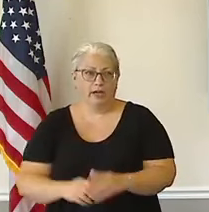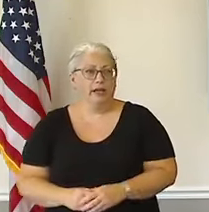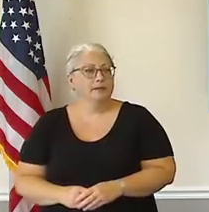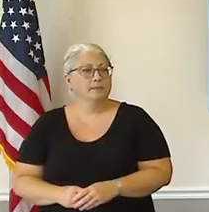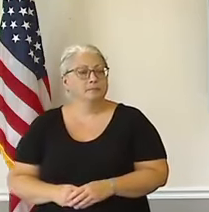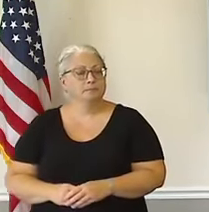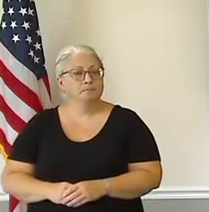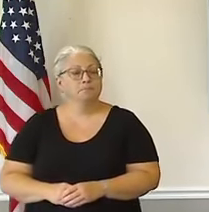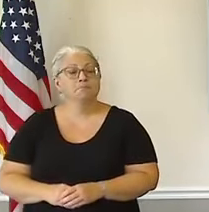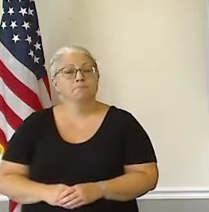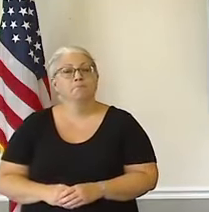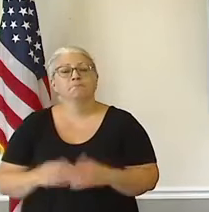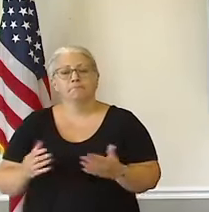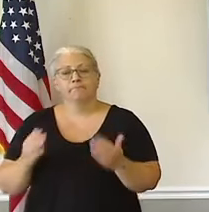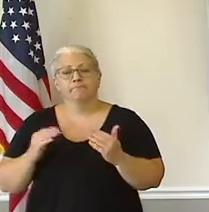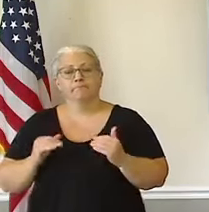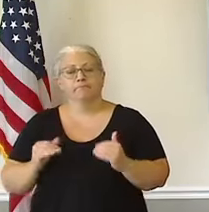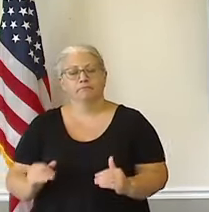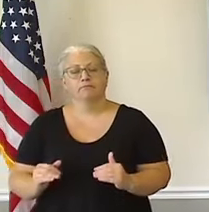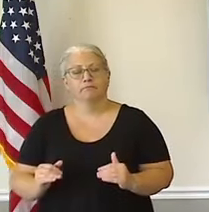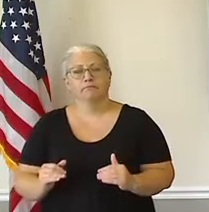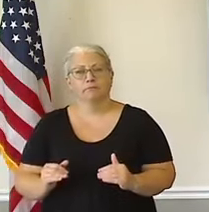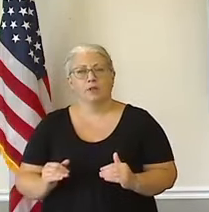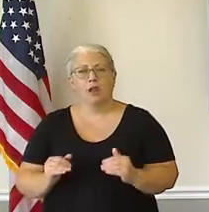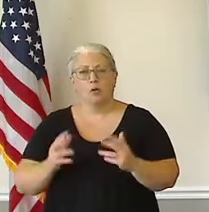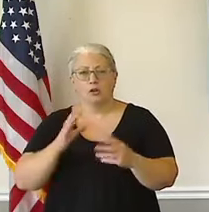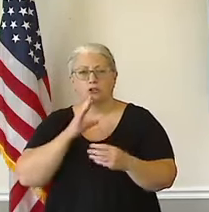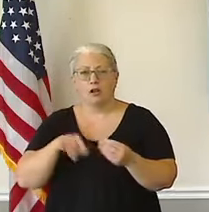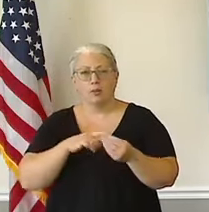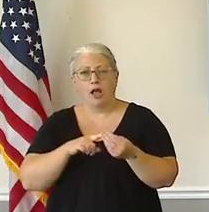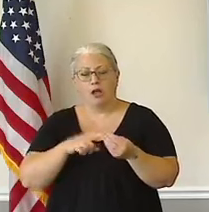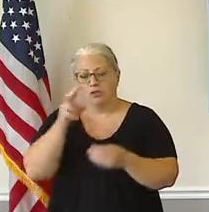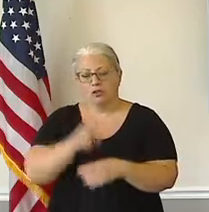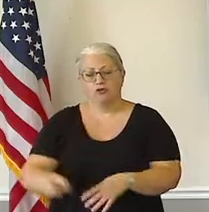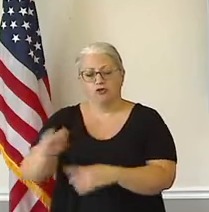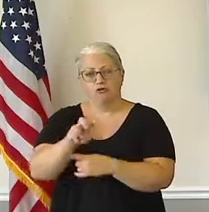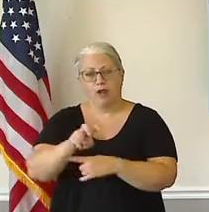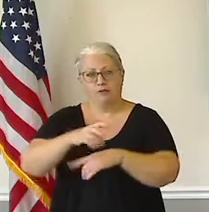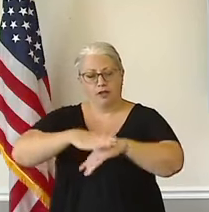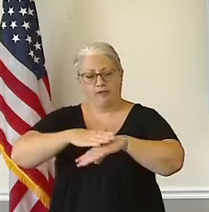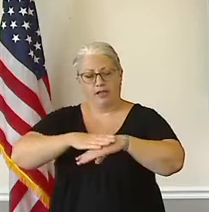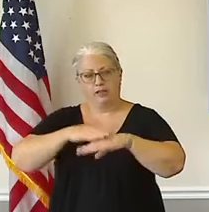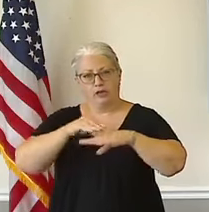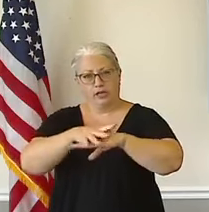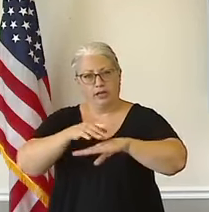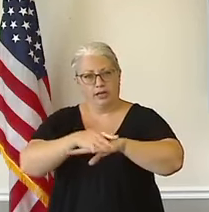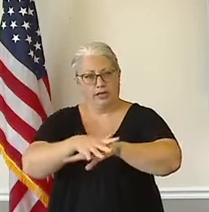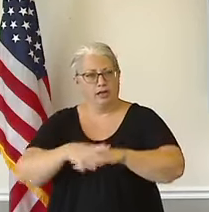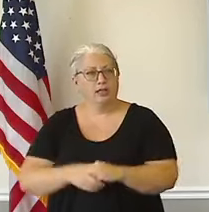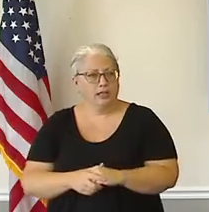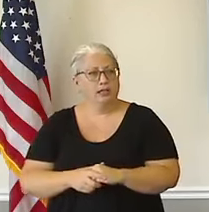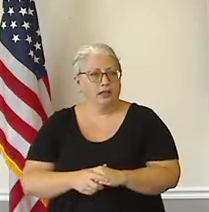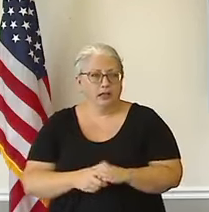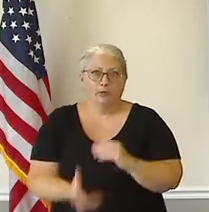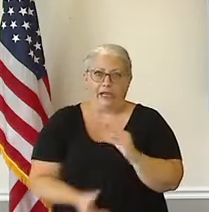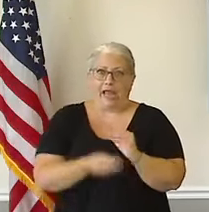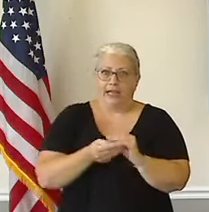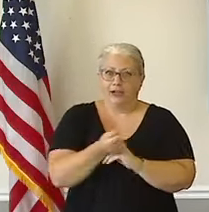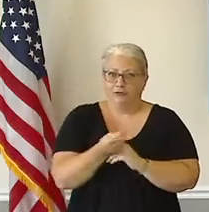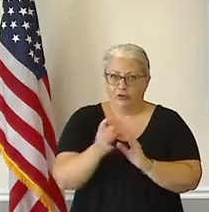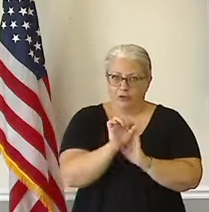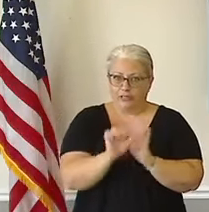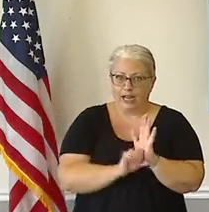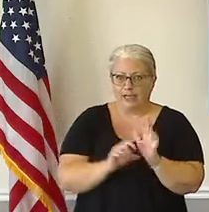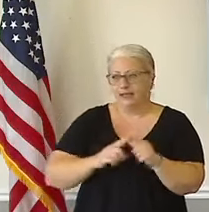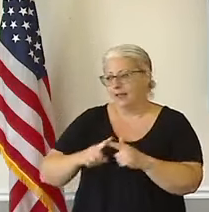the travel advisory. The governor's office this week made some changes to that travel advisory, added a few states and took off